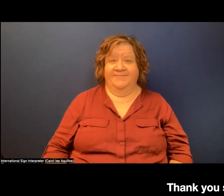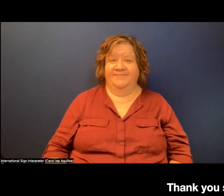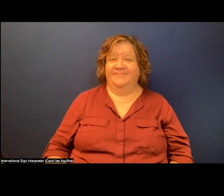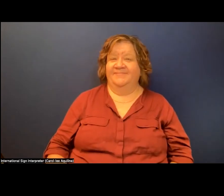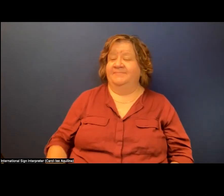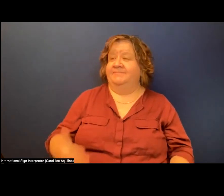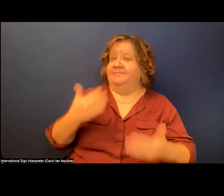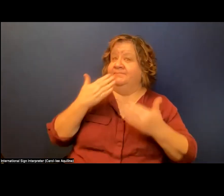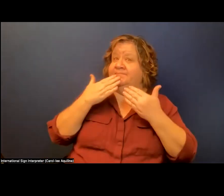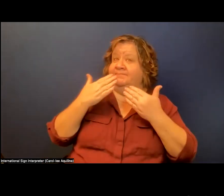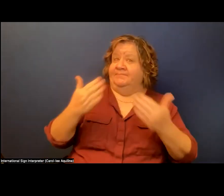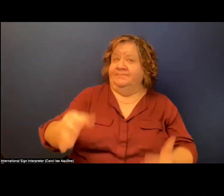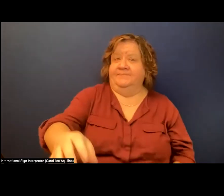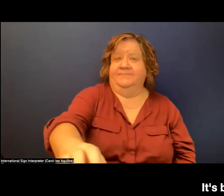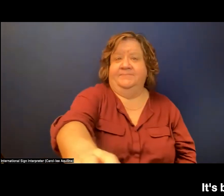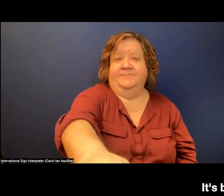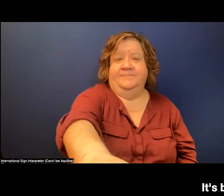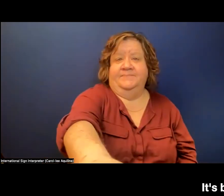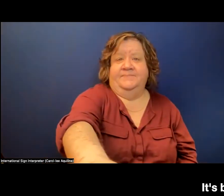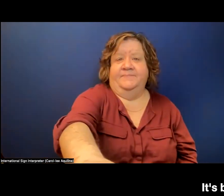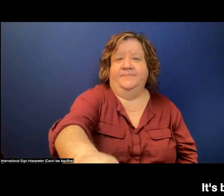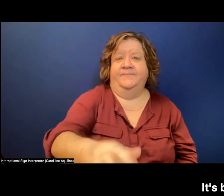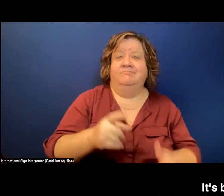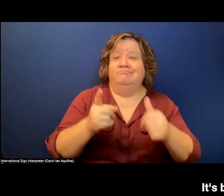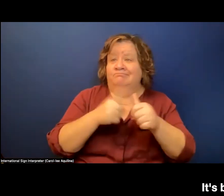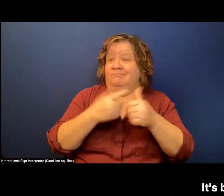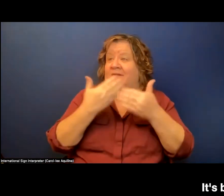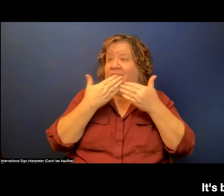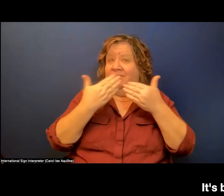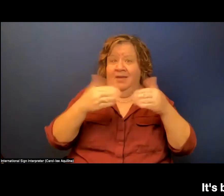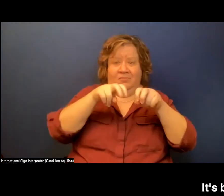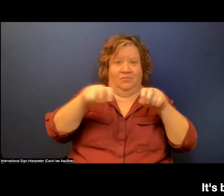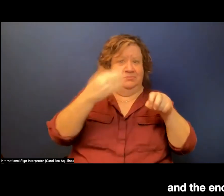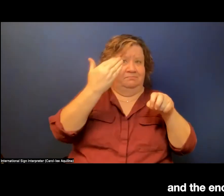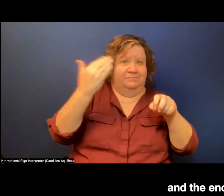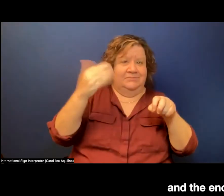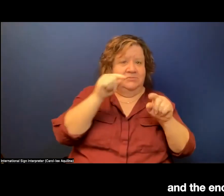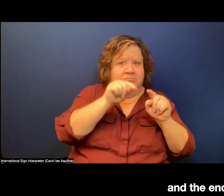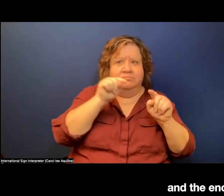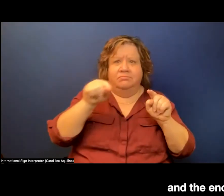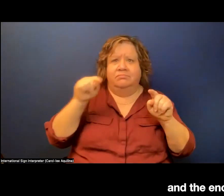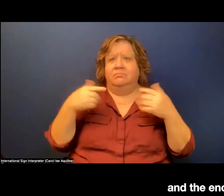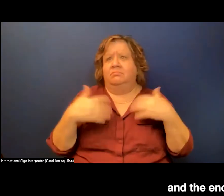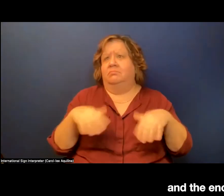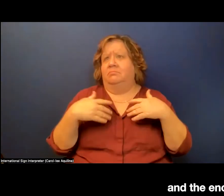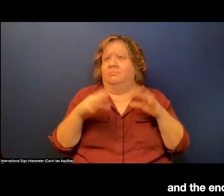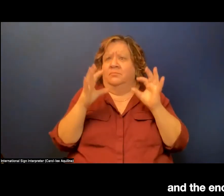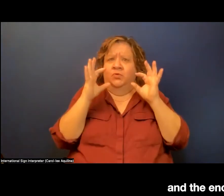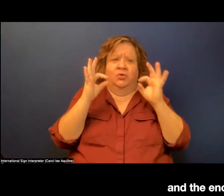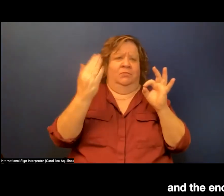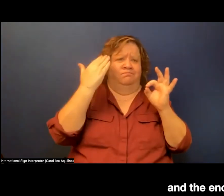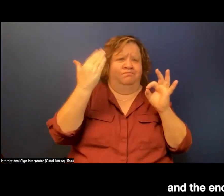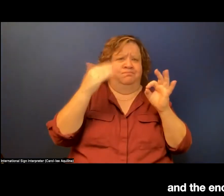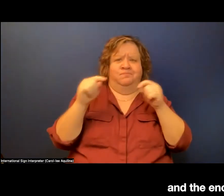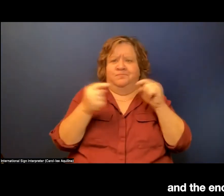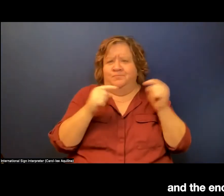to all the panelists. Such a rich discussion. It's been brilliant to hear all about the amazing work and the